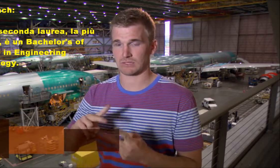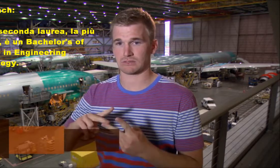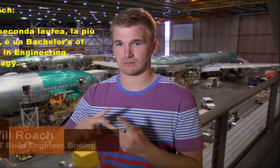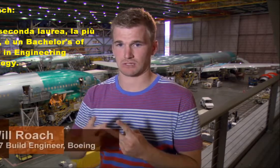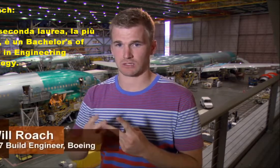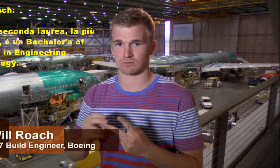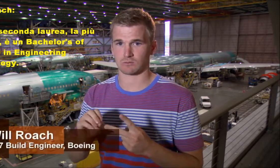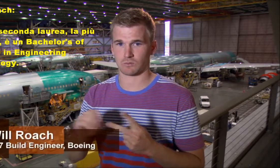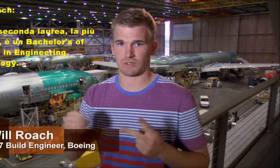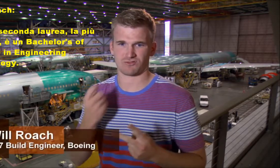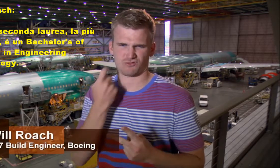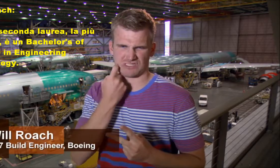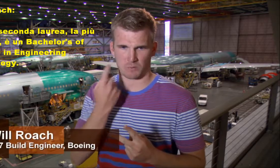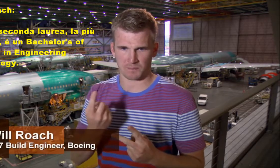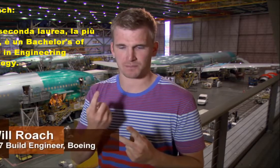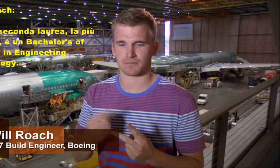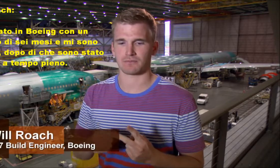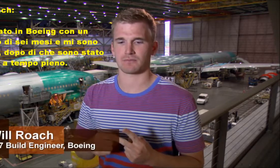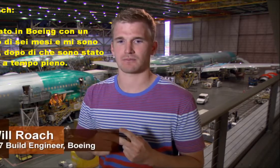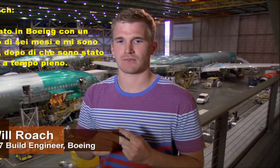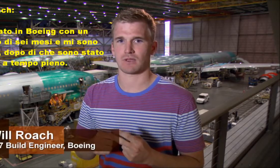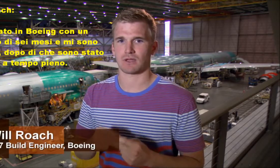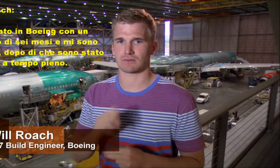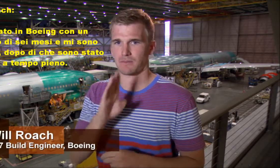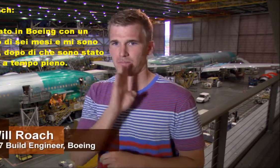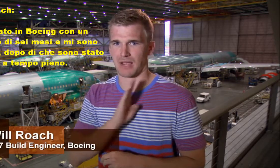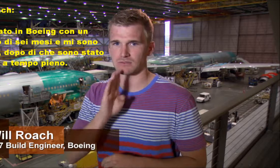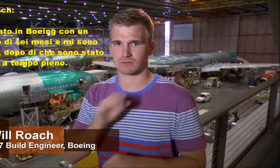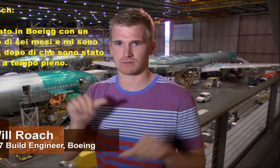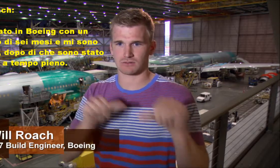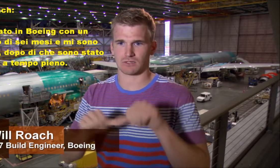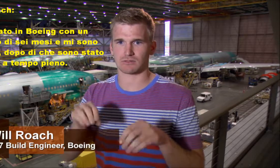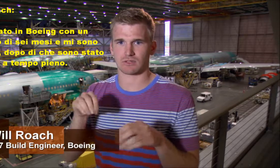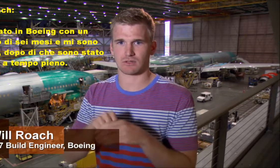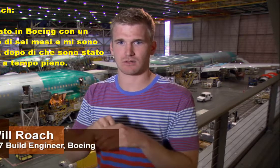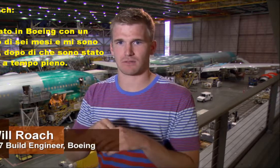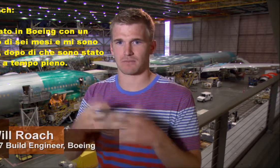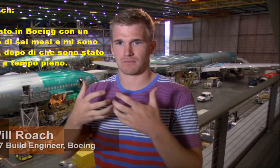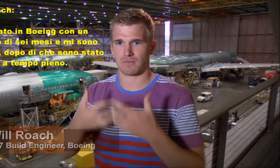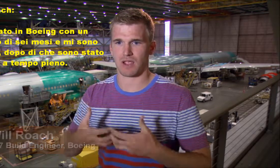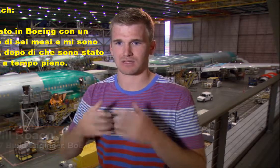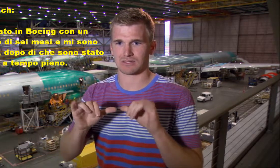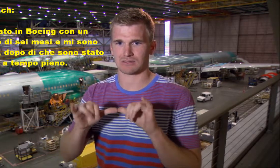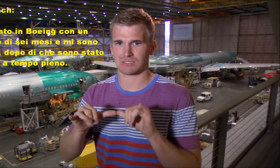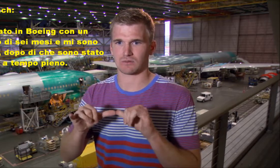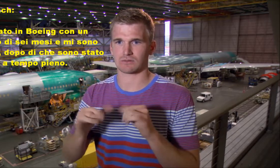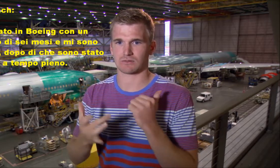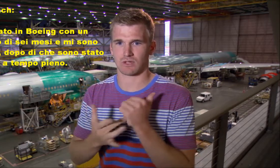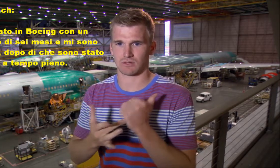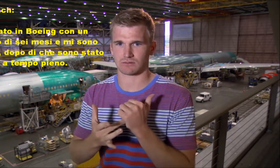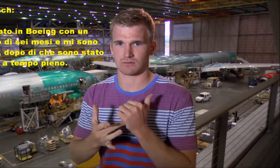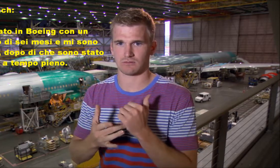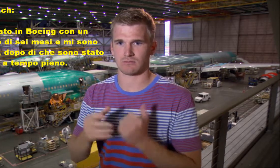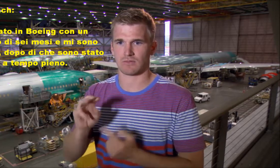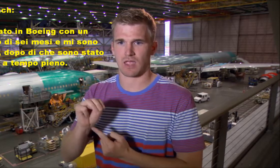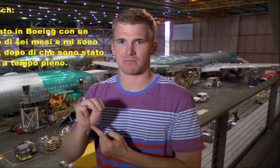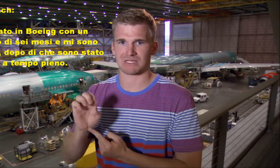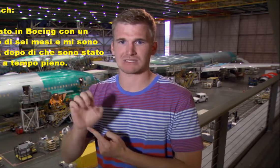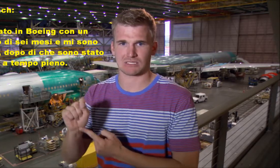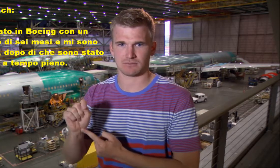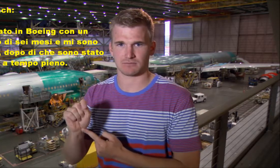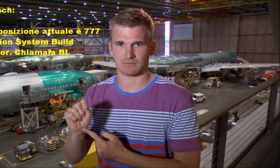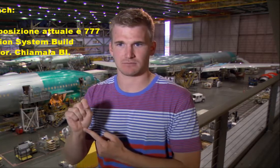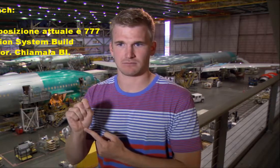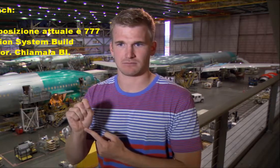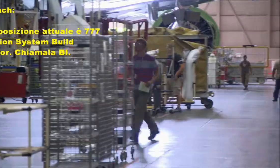got at NTID. My second degree, my most recent one, is a Bachelor's of Science in Mechanical Engineering Technology.